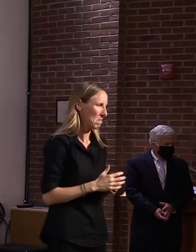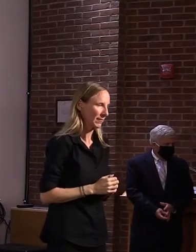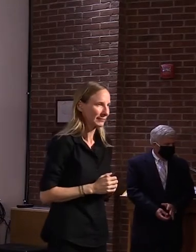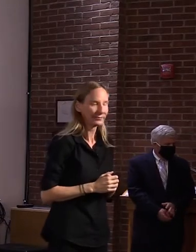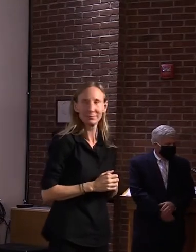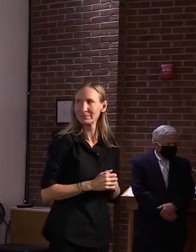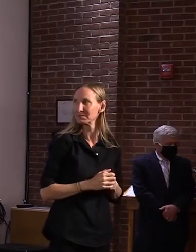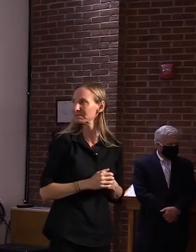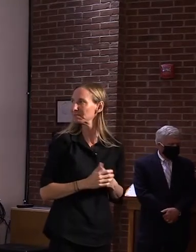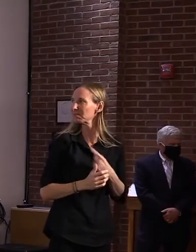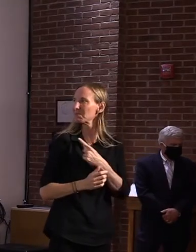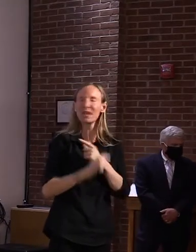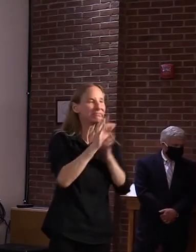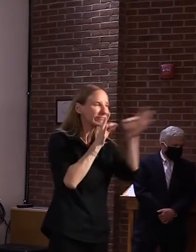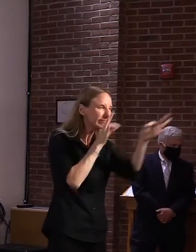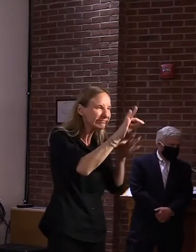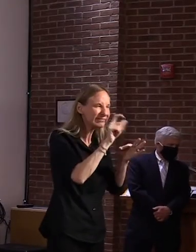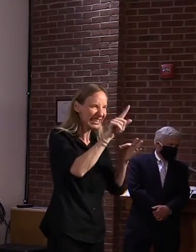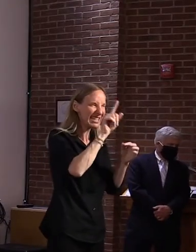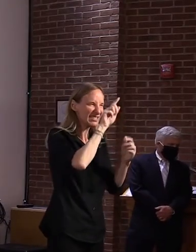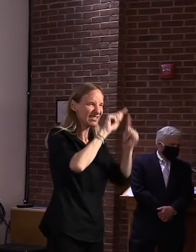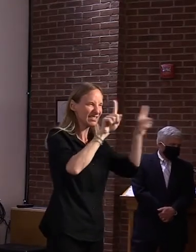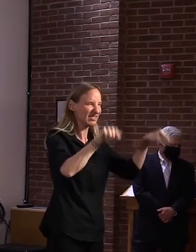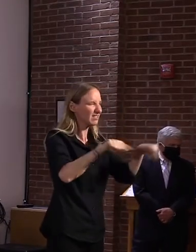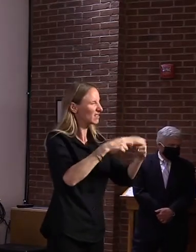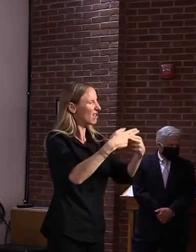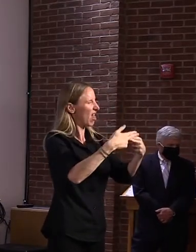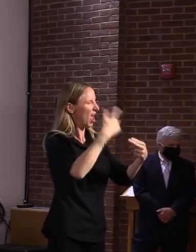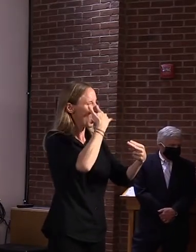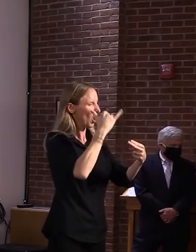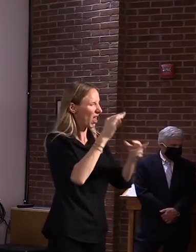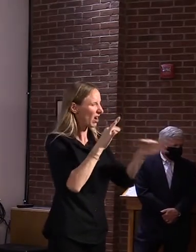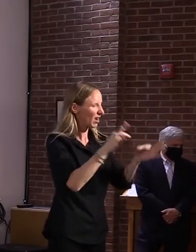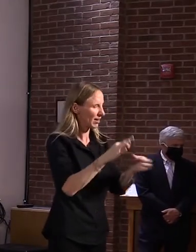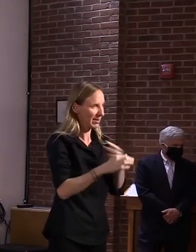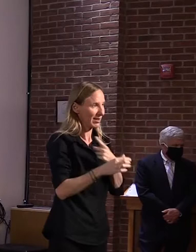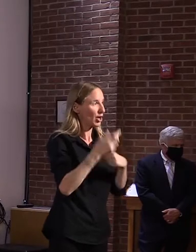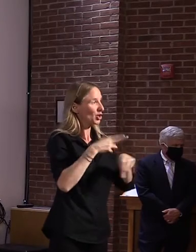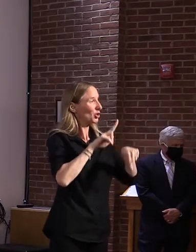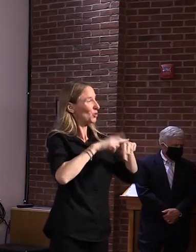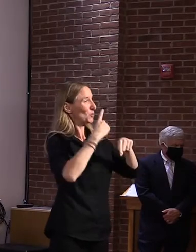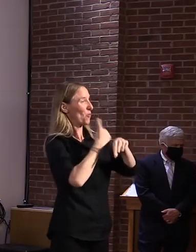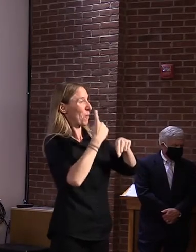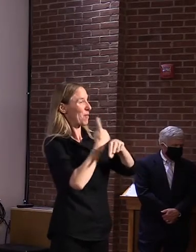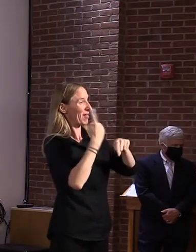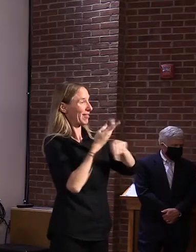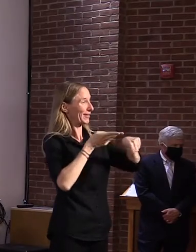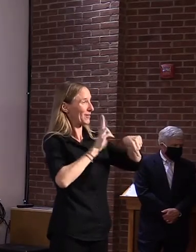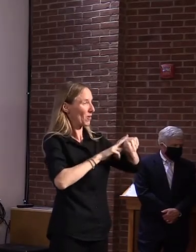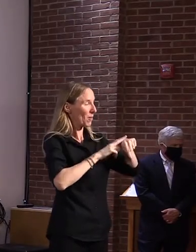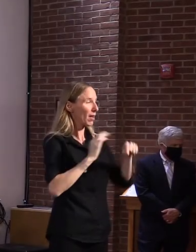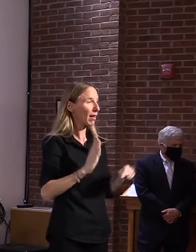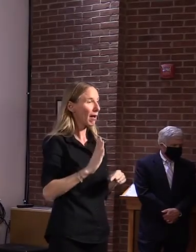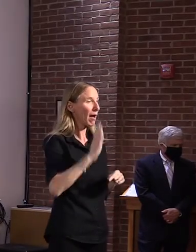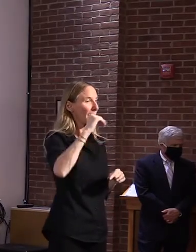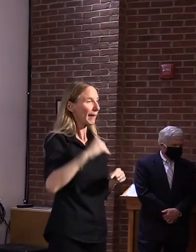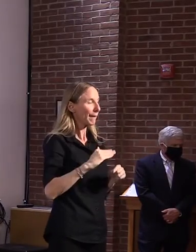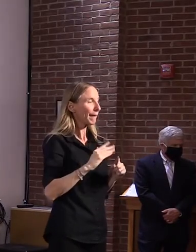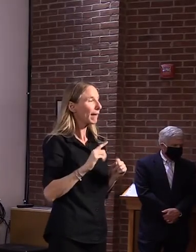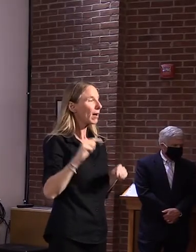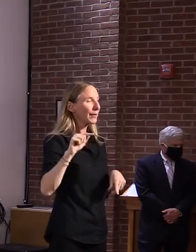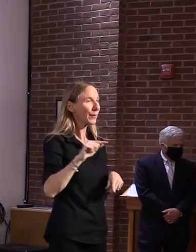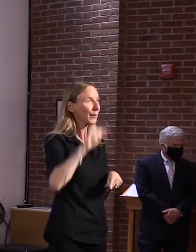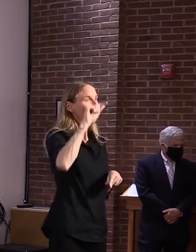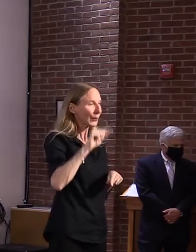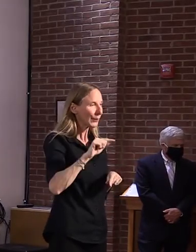slide. As you can see, this is our new normal, up and down within a small number